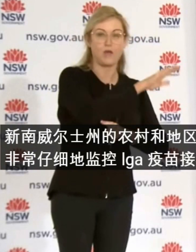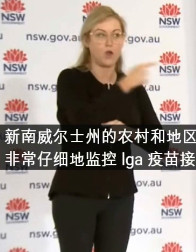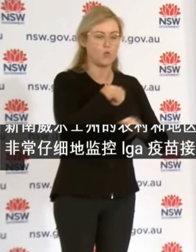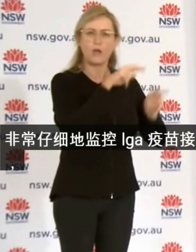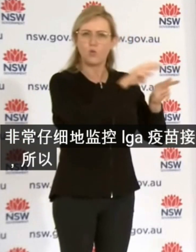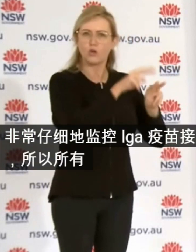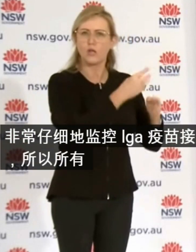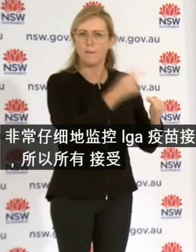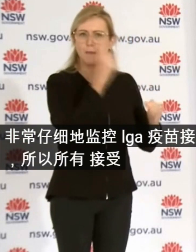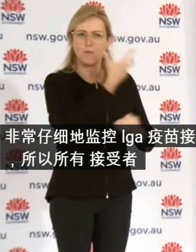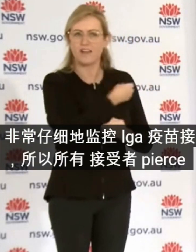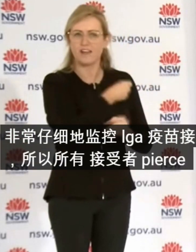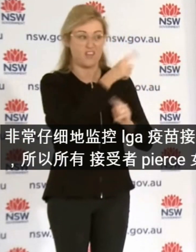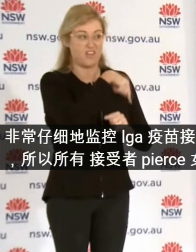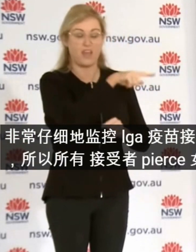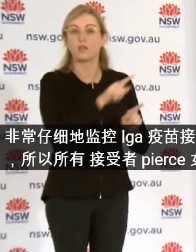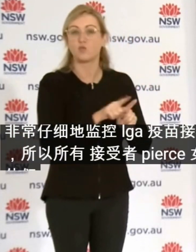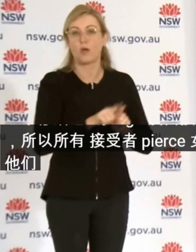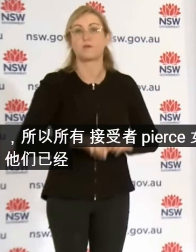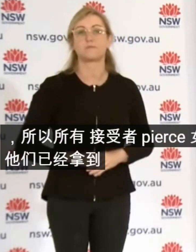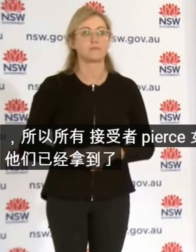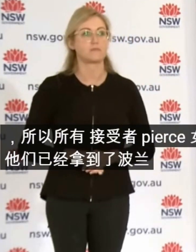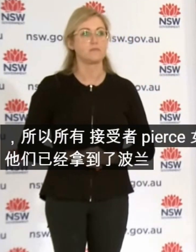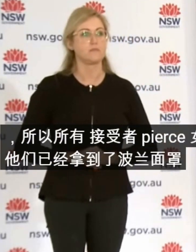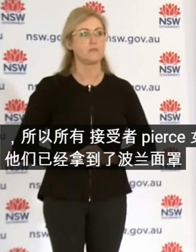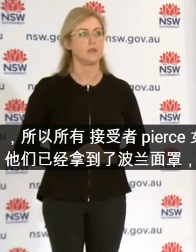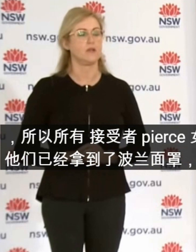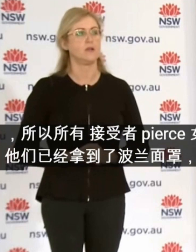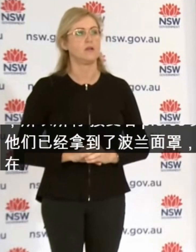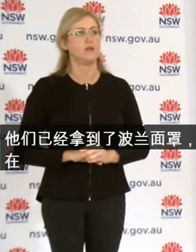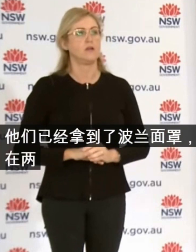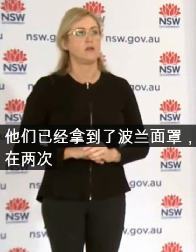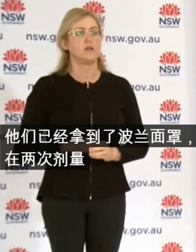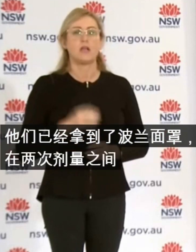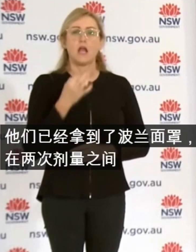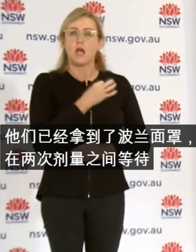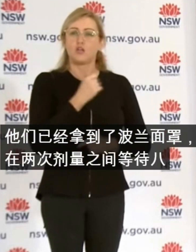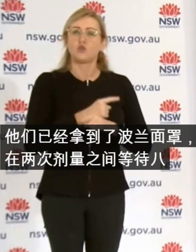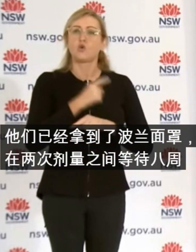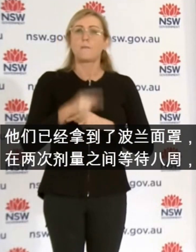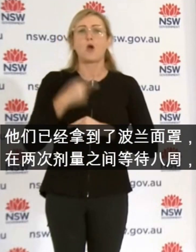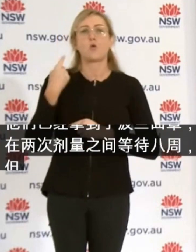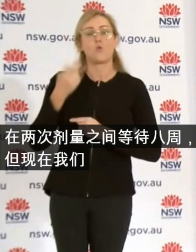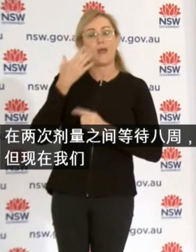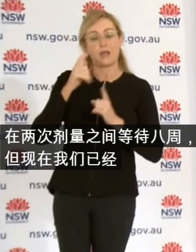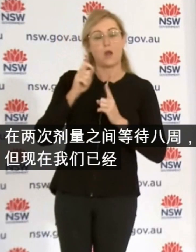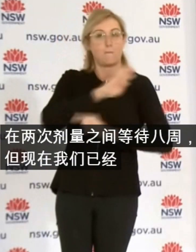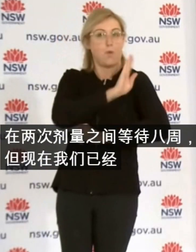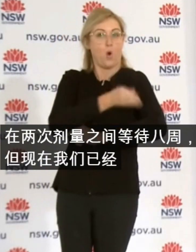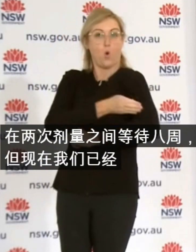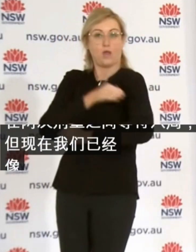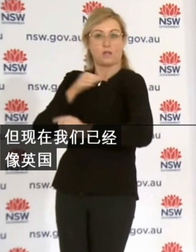vaccination data very carefully. So all the recipients, Ms. Pearce, that got the Polish Pfizer were waiting 8 weeks between doses, right? But now that we've